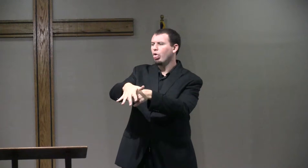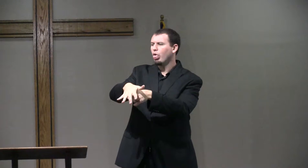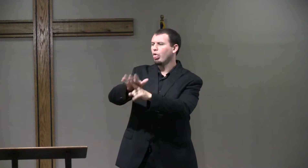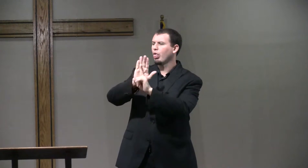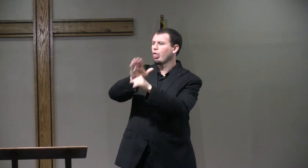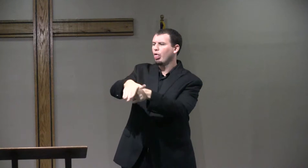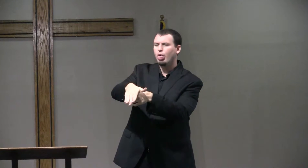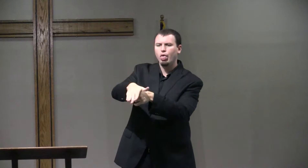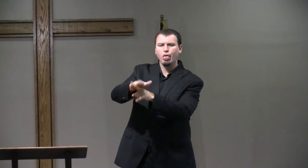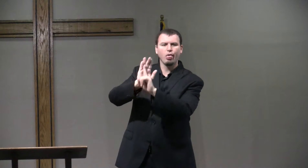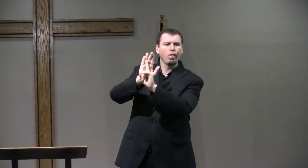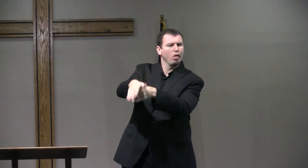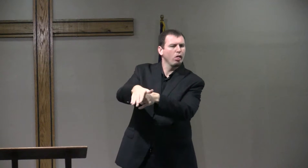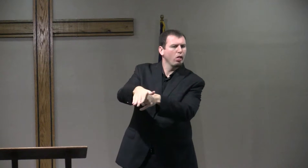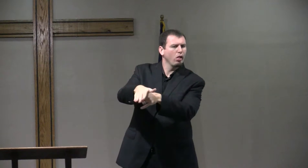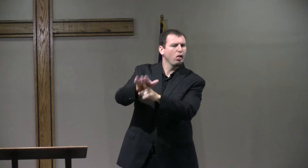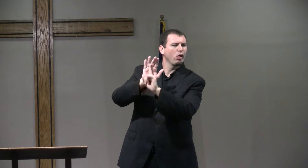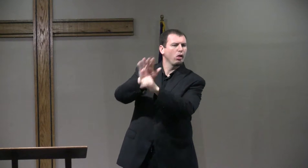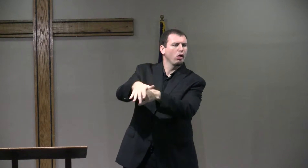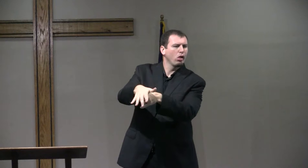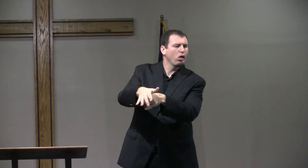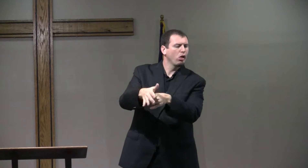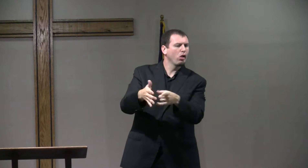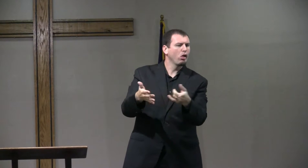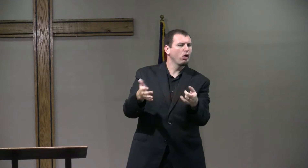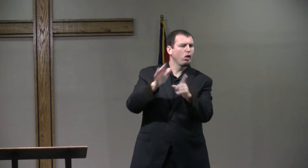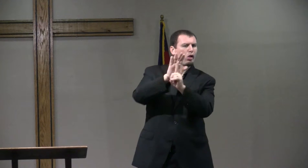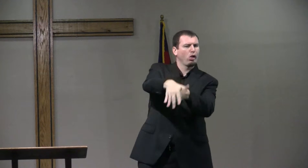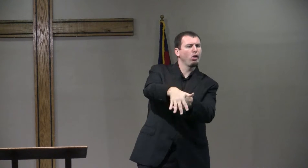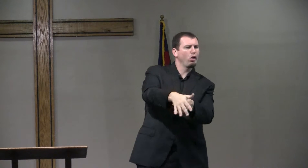But the point is to bring that person down.